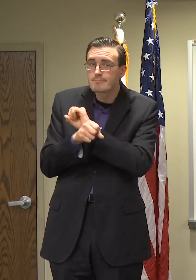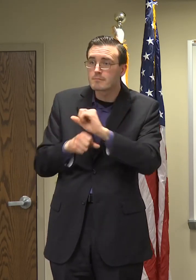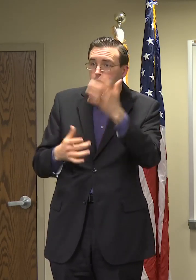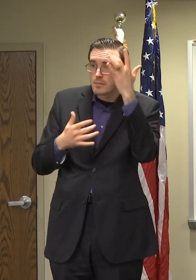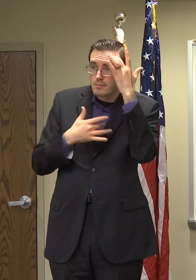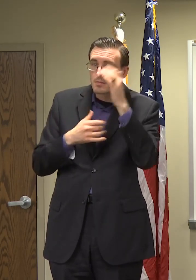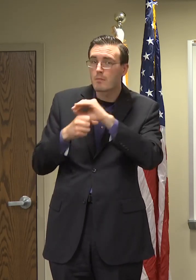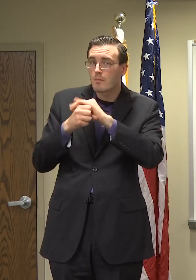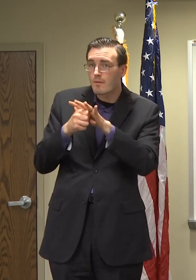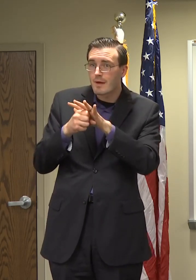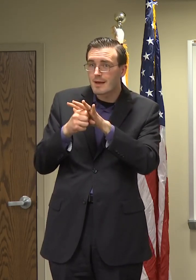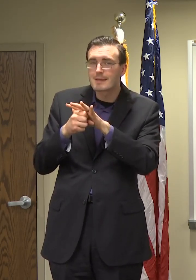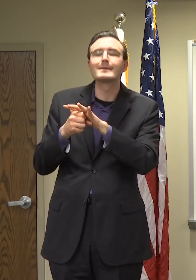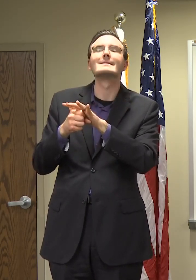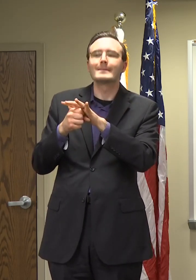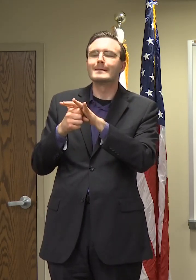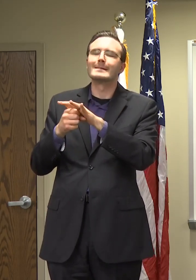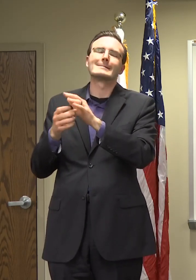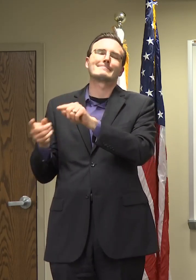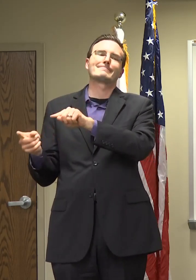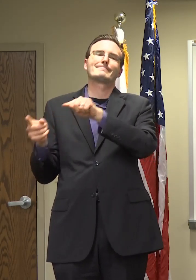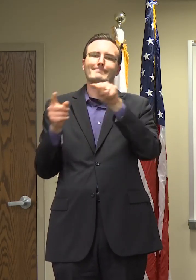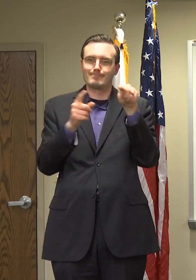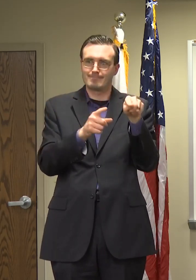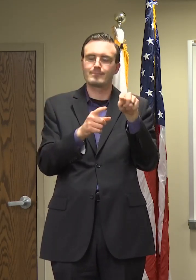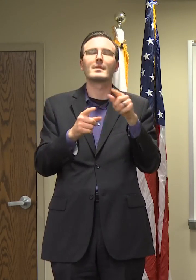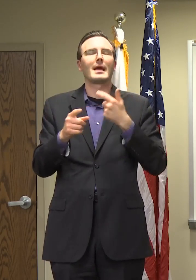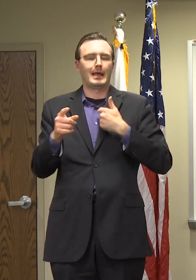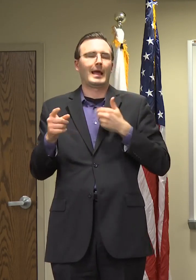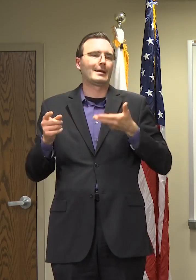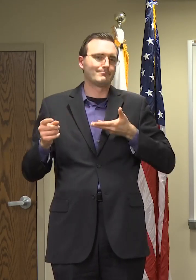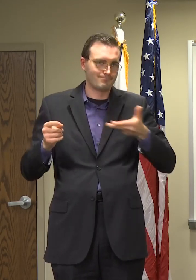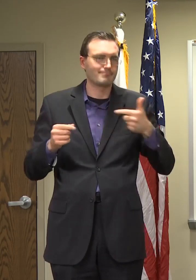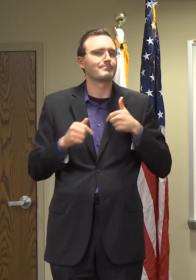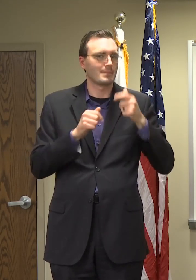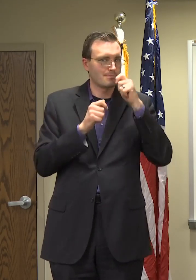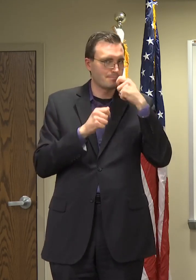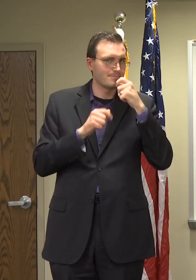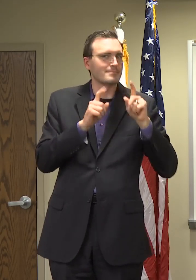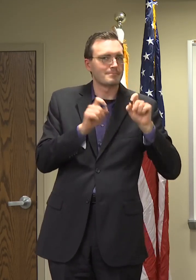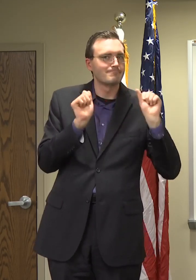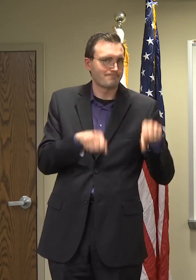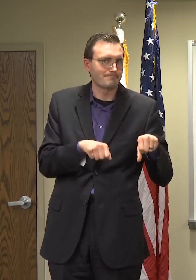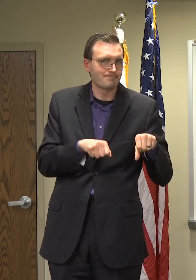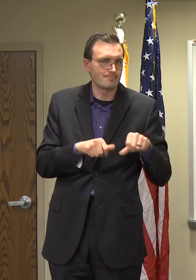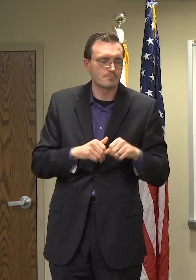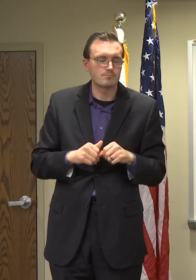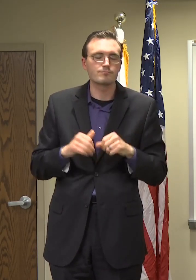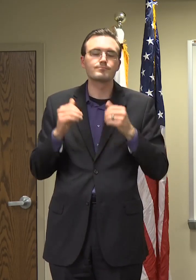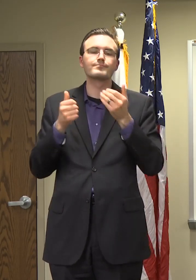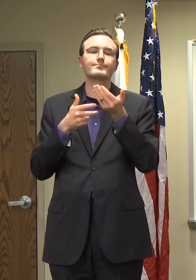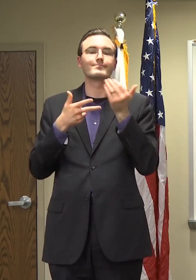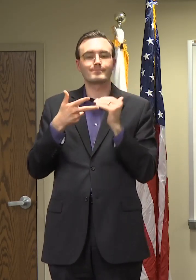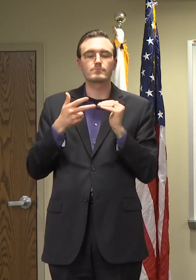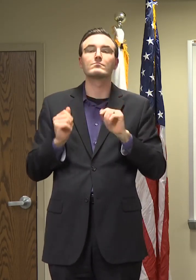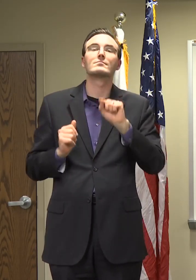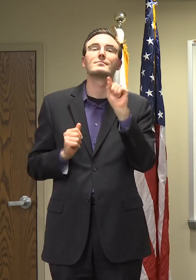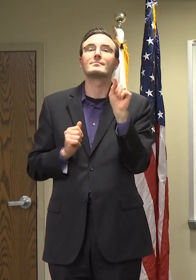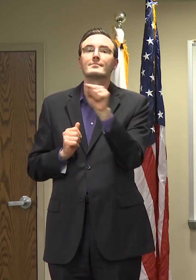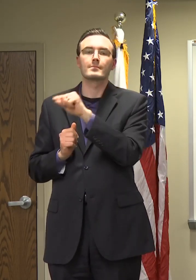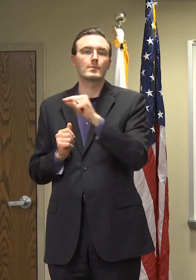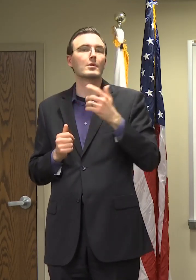an expansion to a new group. Those people with high blood pressure, diabetes, heart disease, things like that should also consider getting